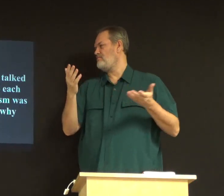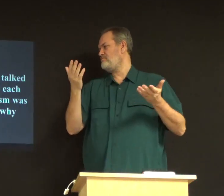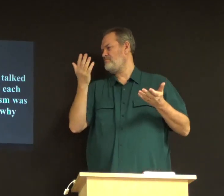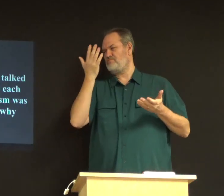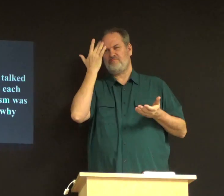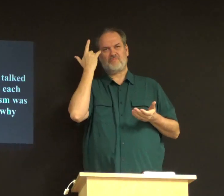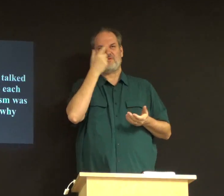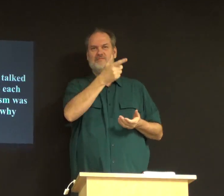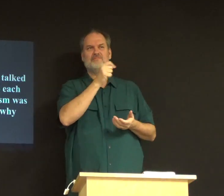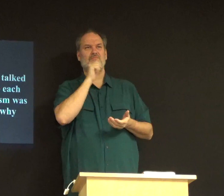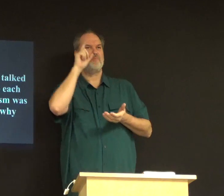me?